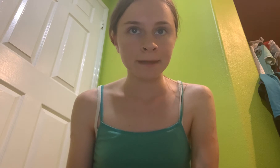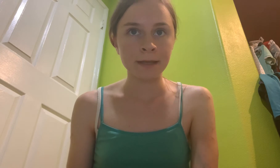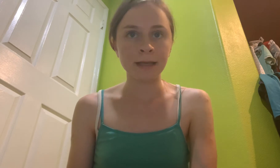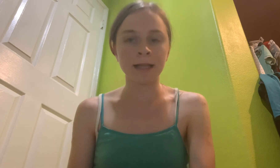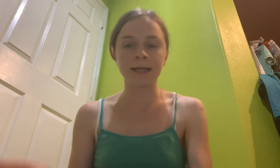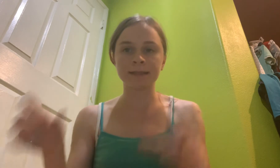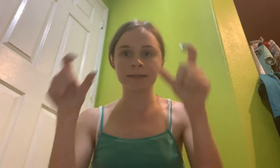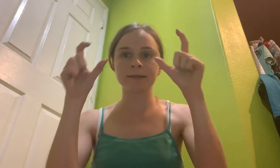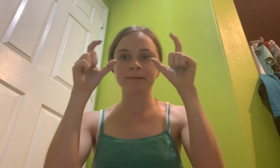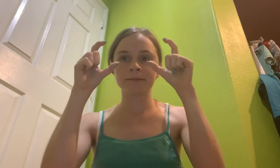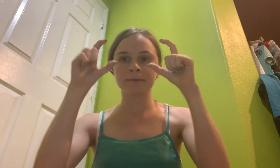Glasses.